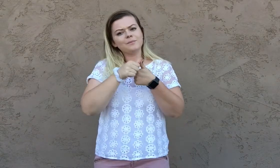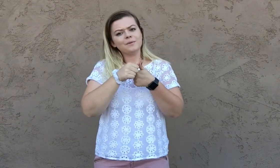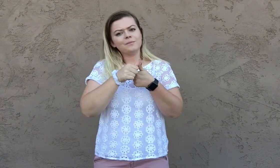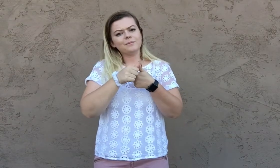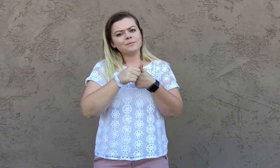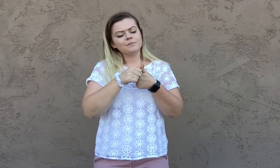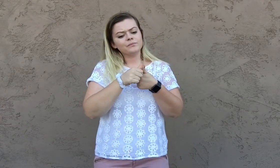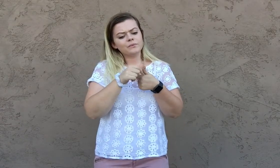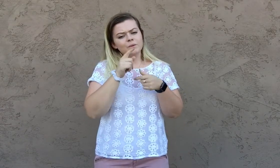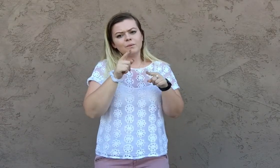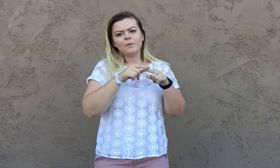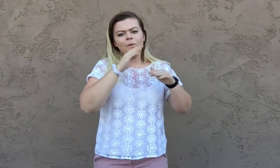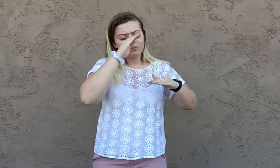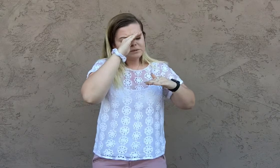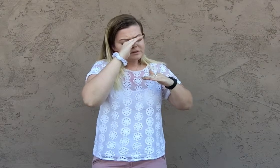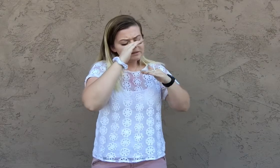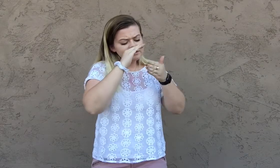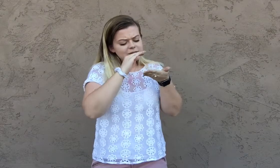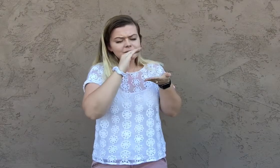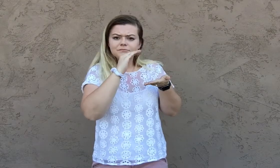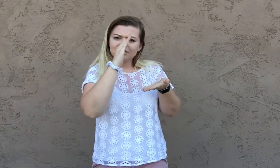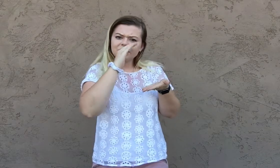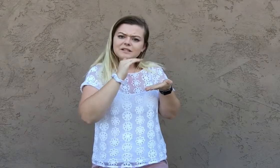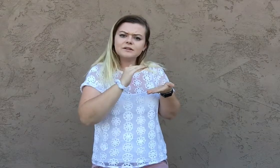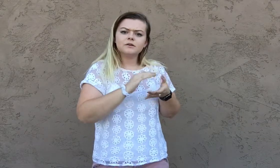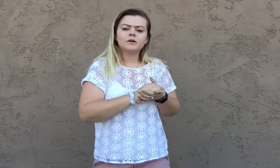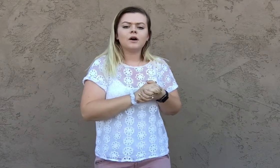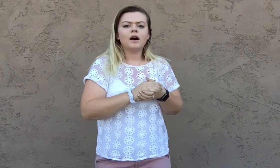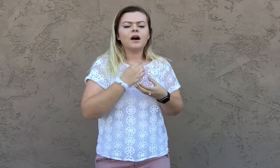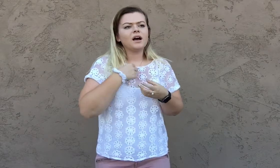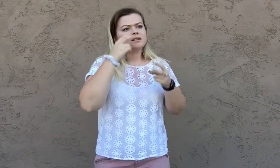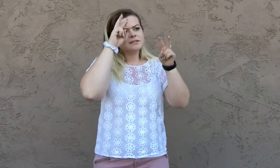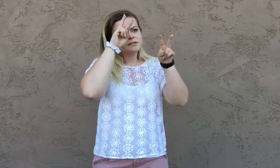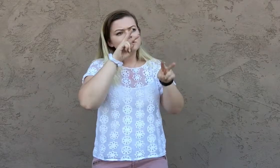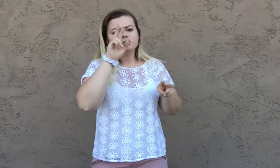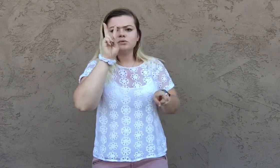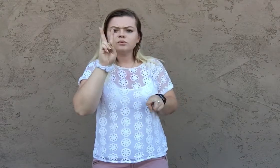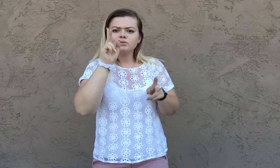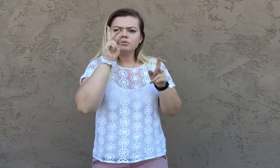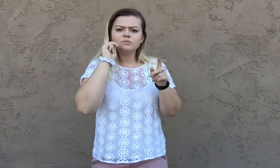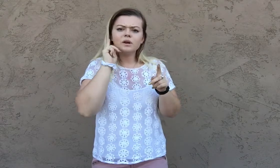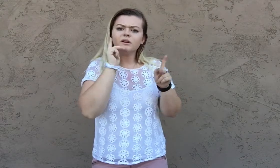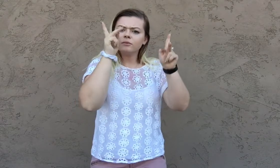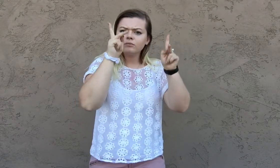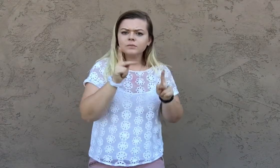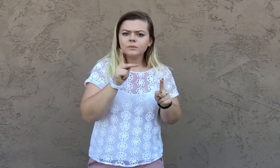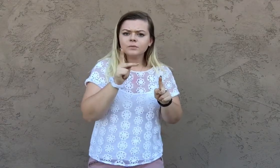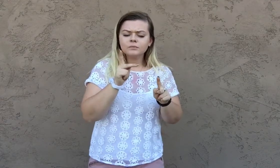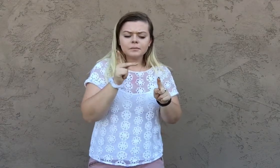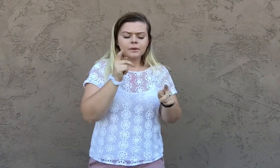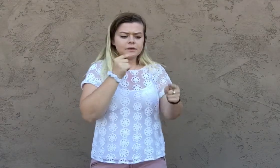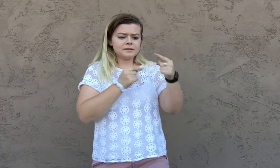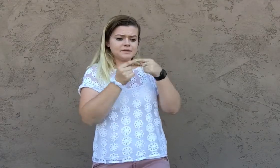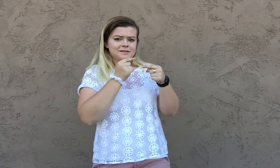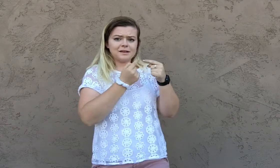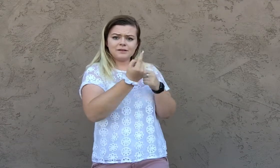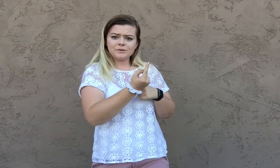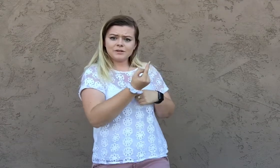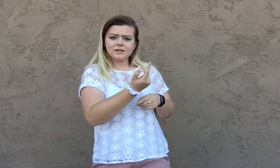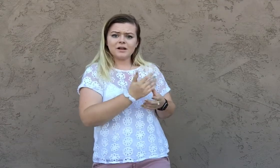I remember when I was smaller, I saw two deaf people and they were signing back and